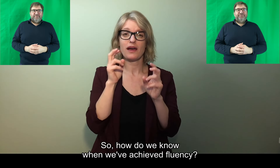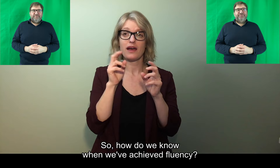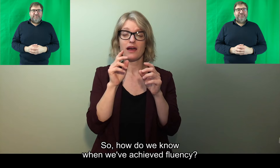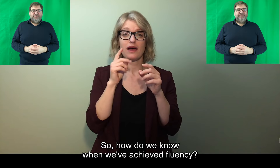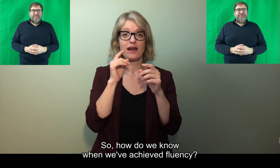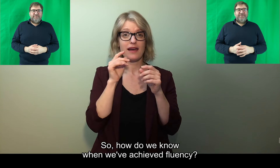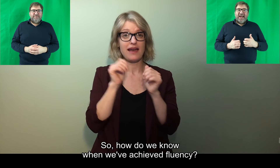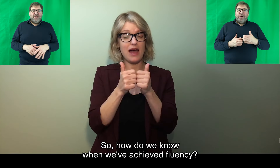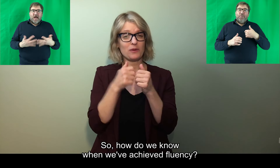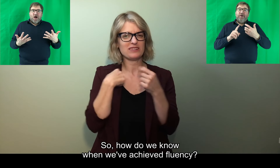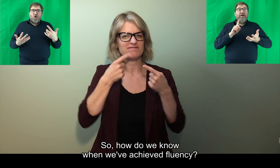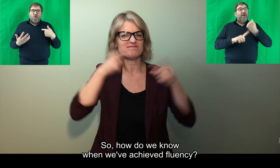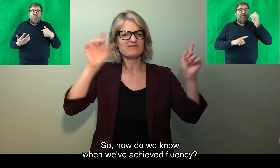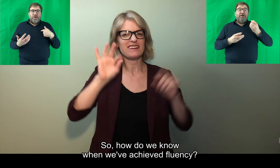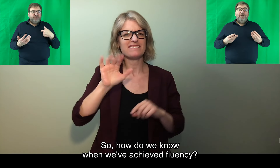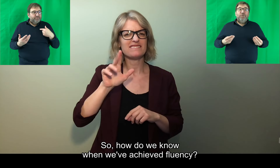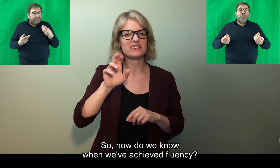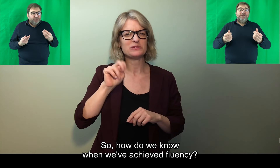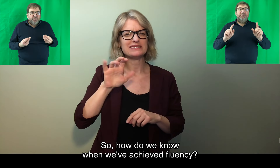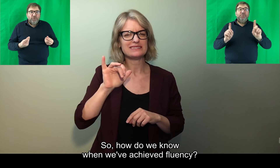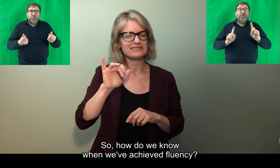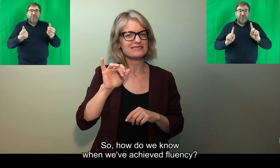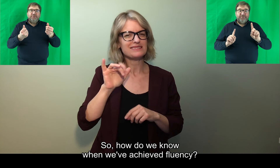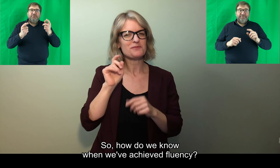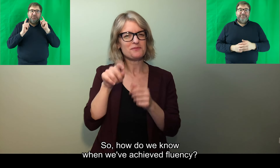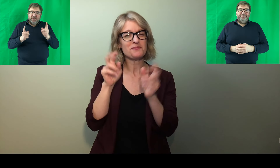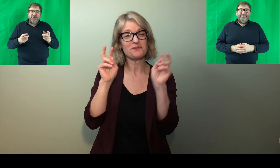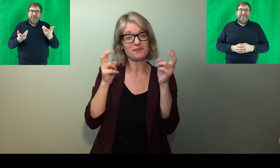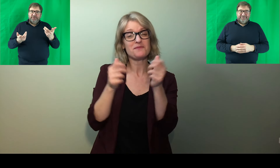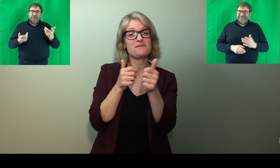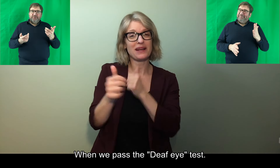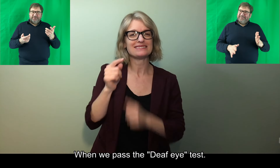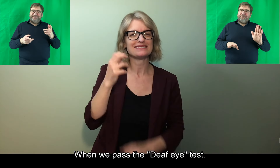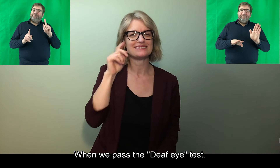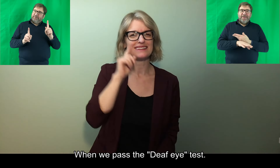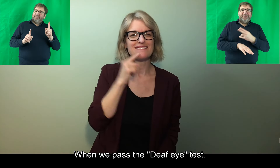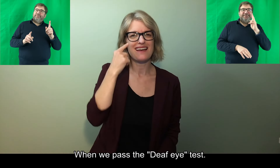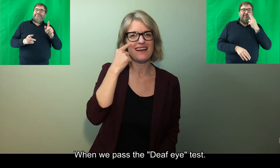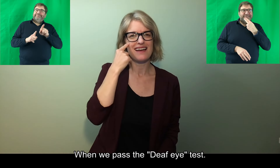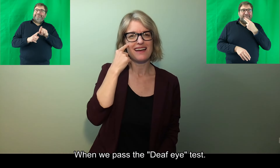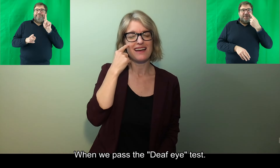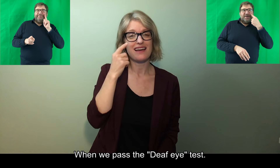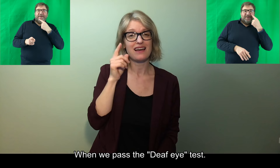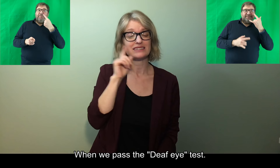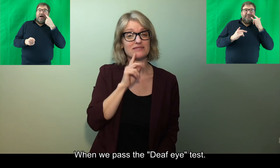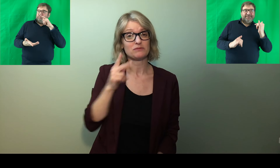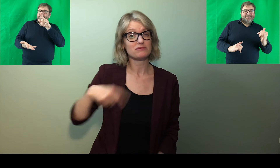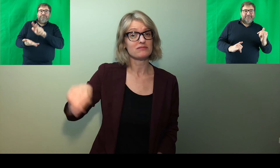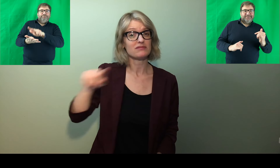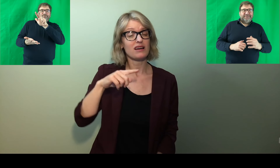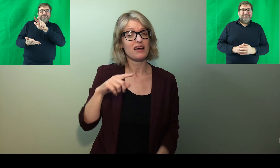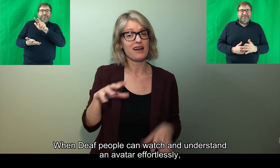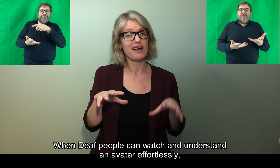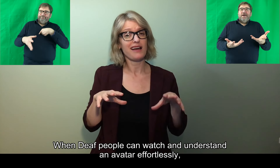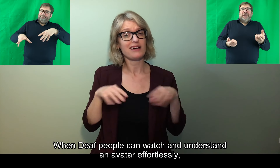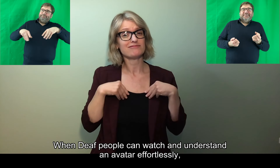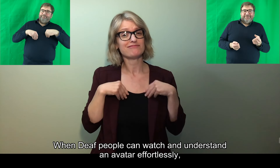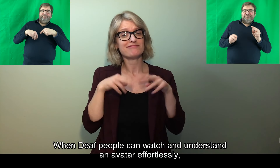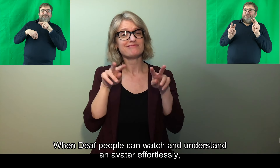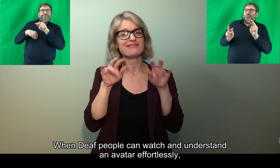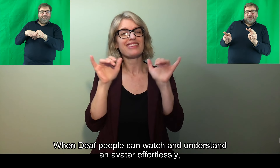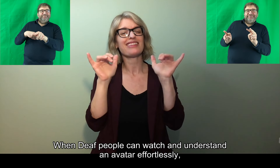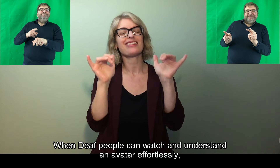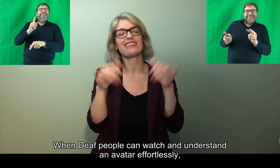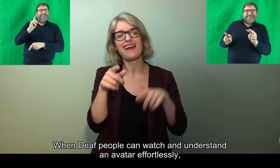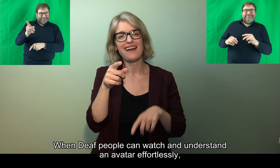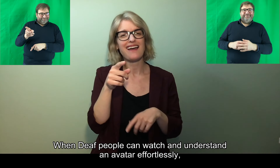So, how do we know when we've achieved fluency? When we pass the deaf eye test. When deaf people